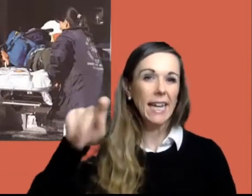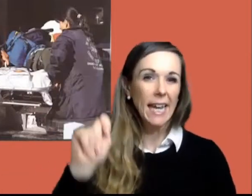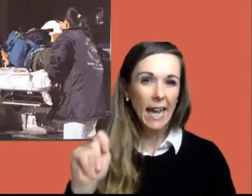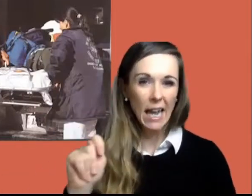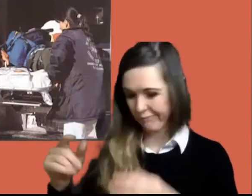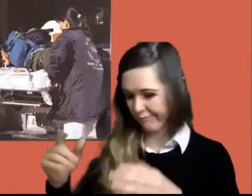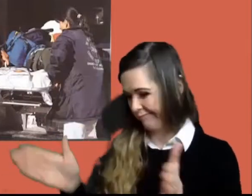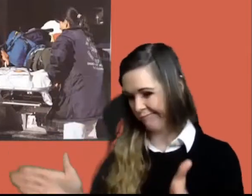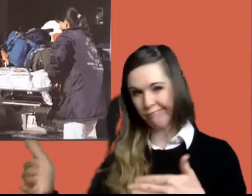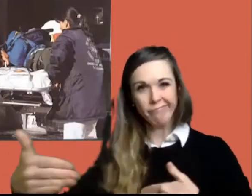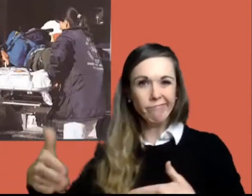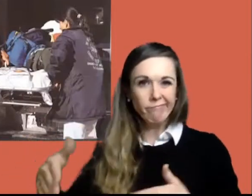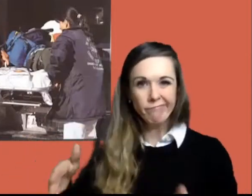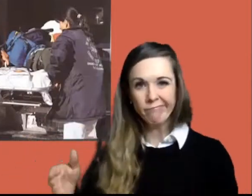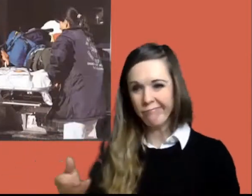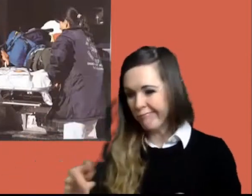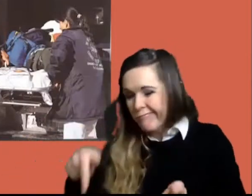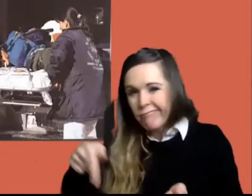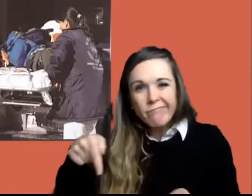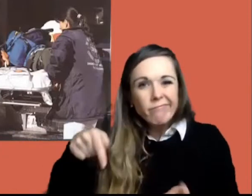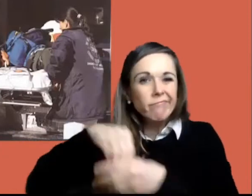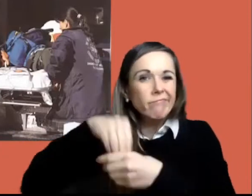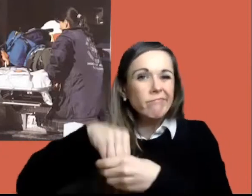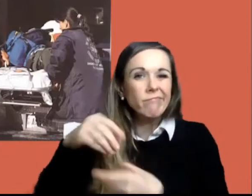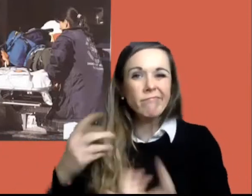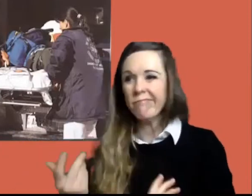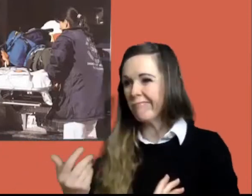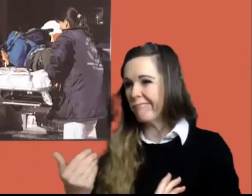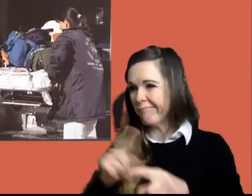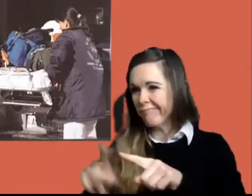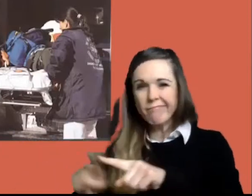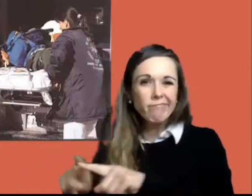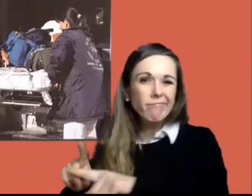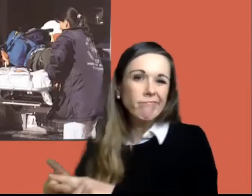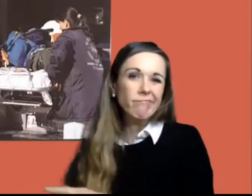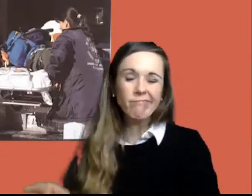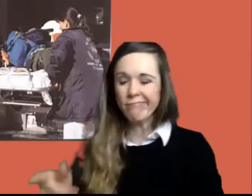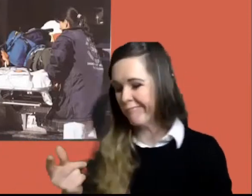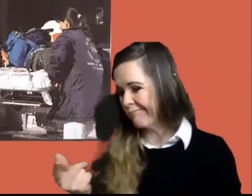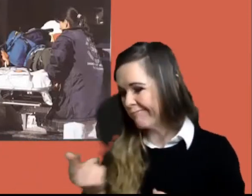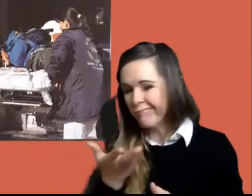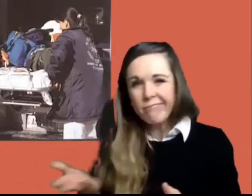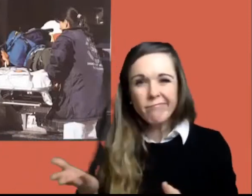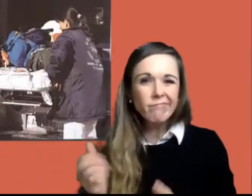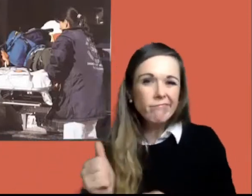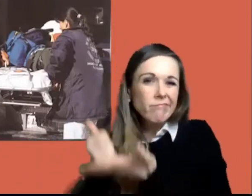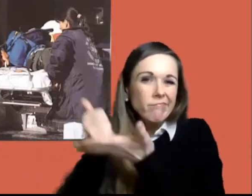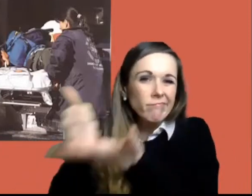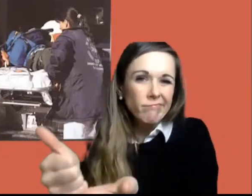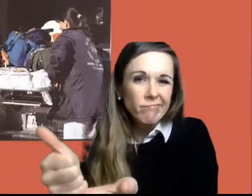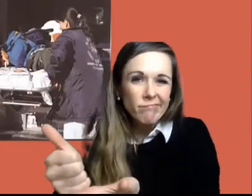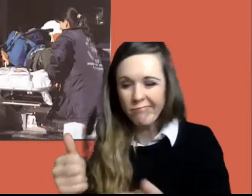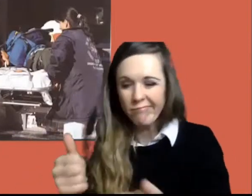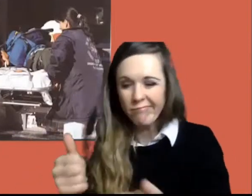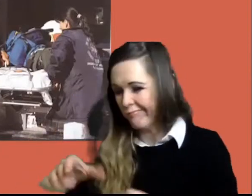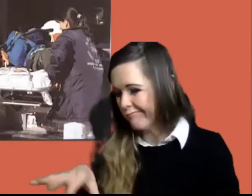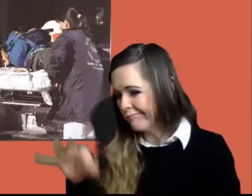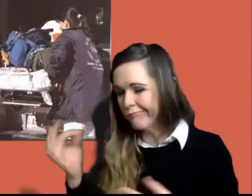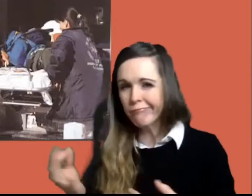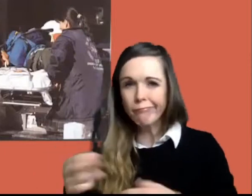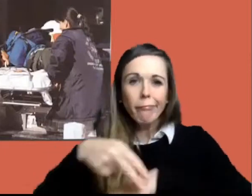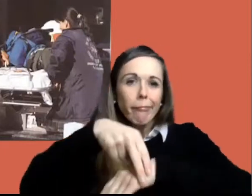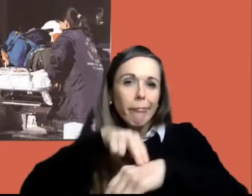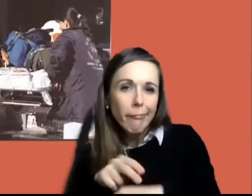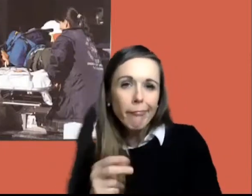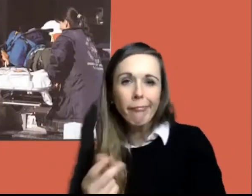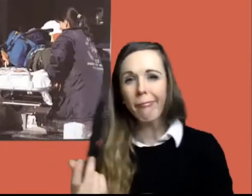We have our emergency kit, our box, our first aid kit with many different